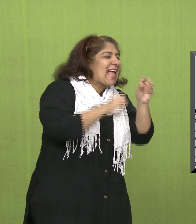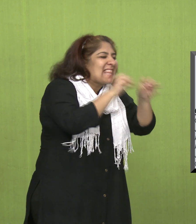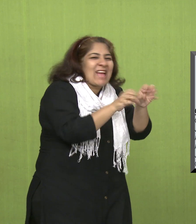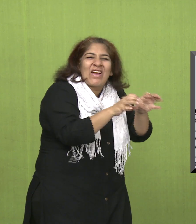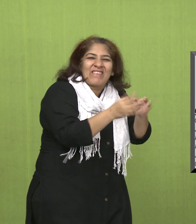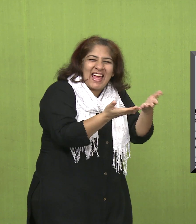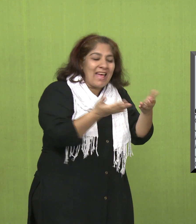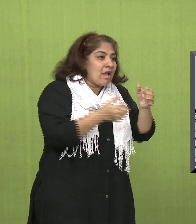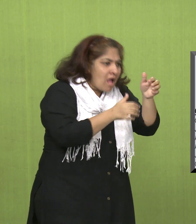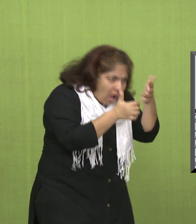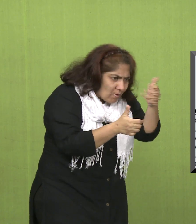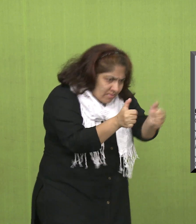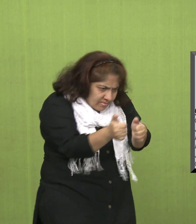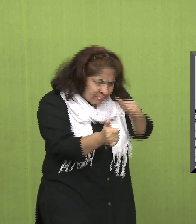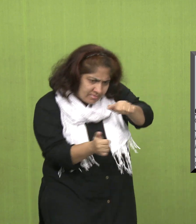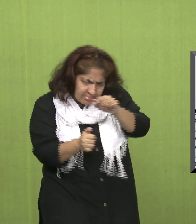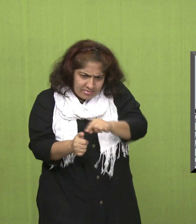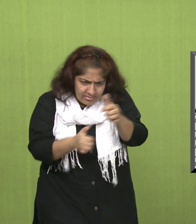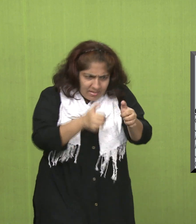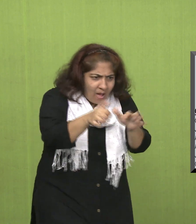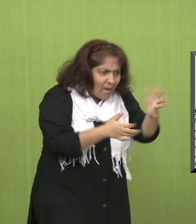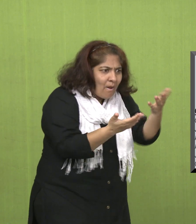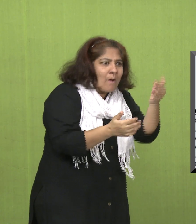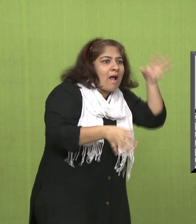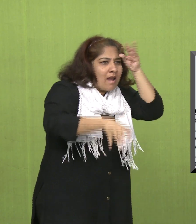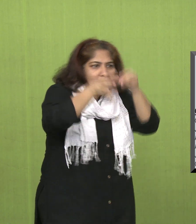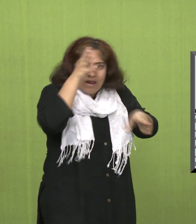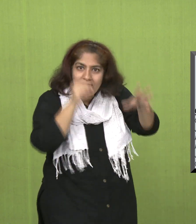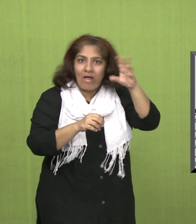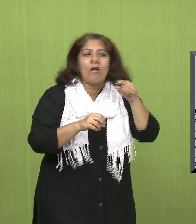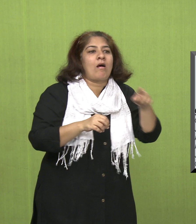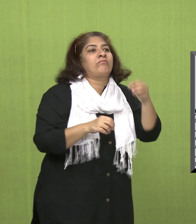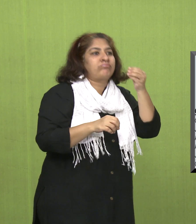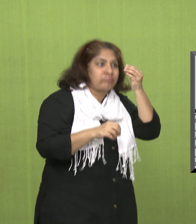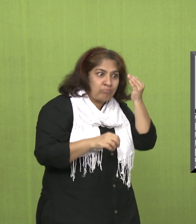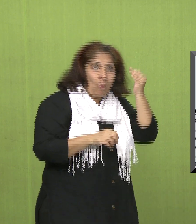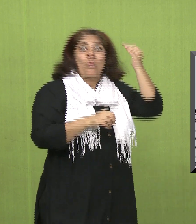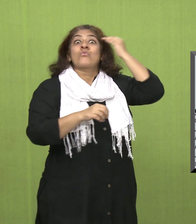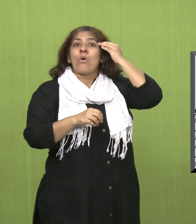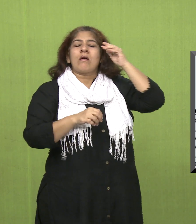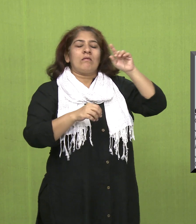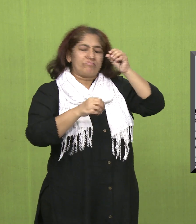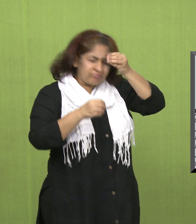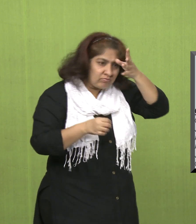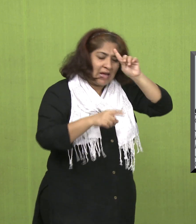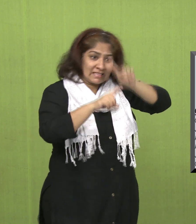he just knows how to operate the machines, because he knows all the skills